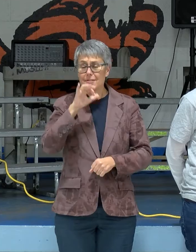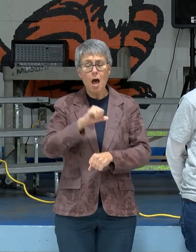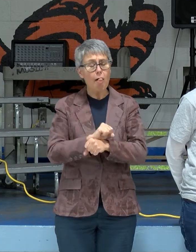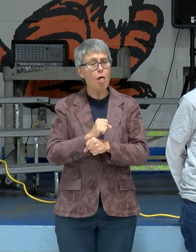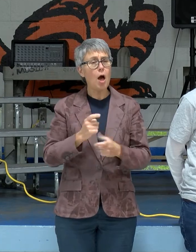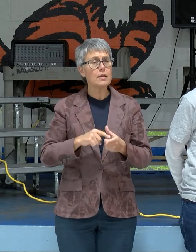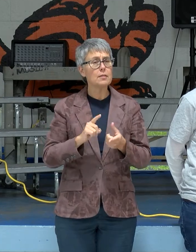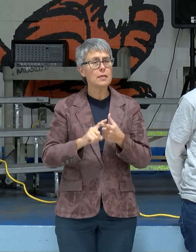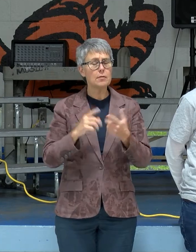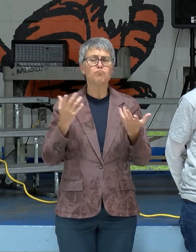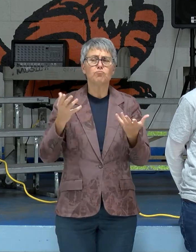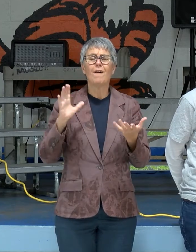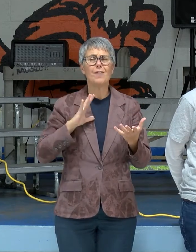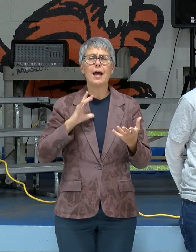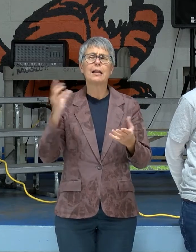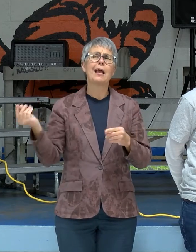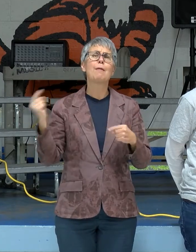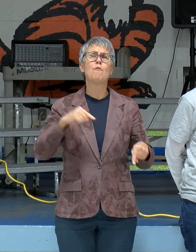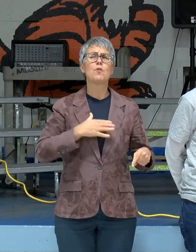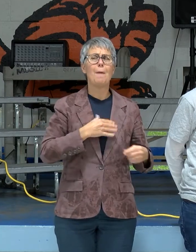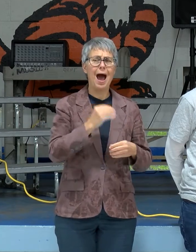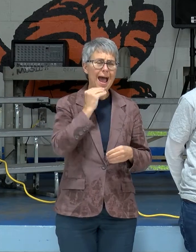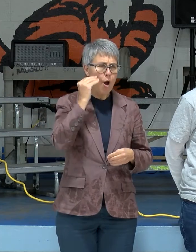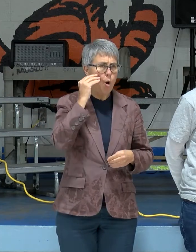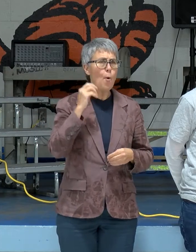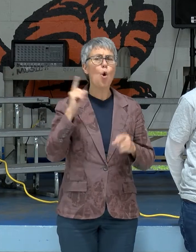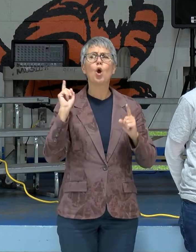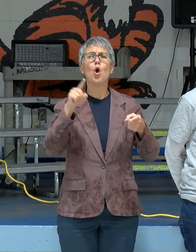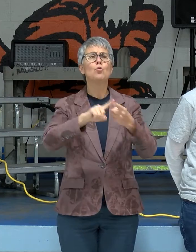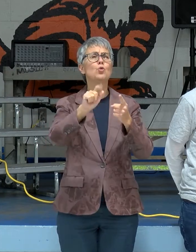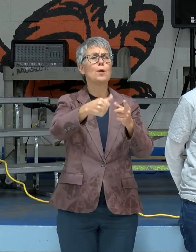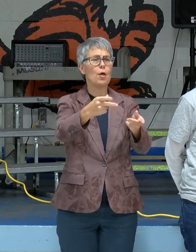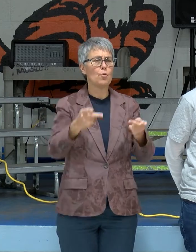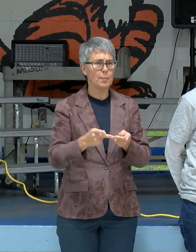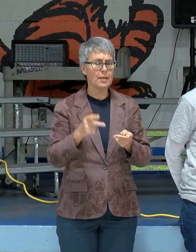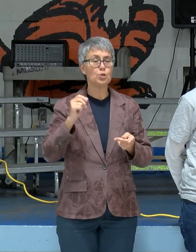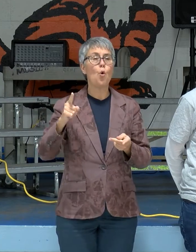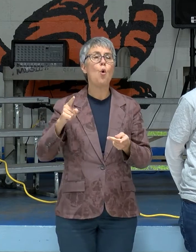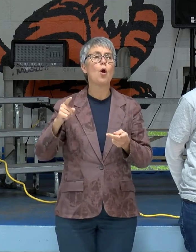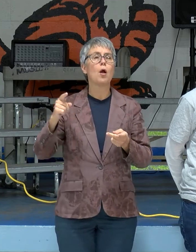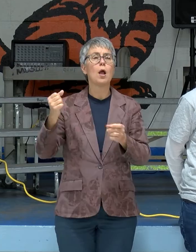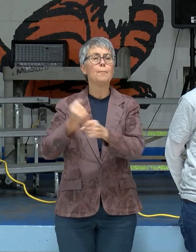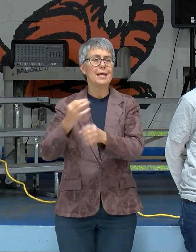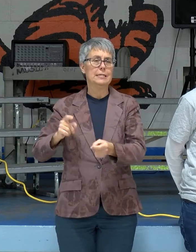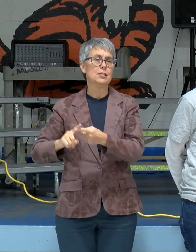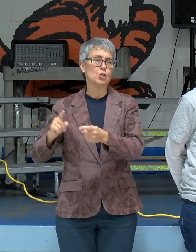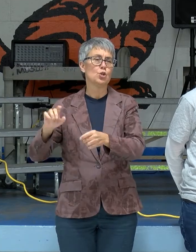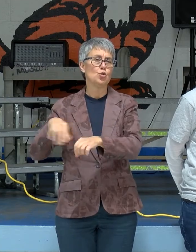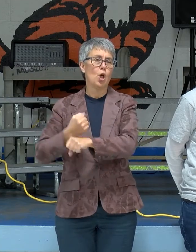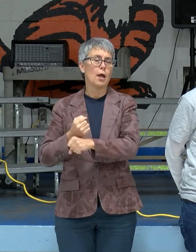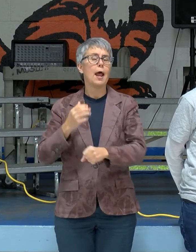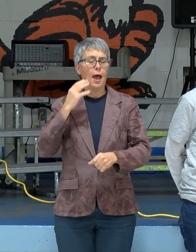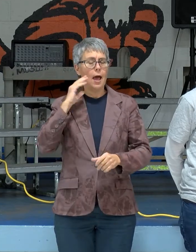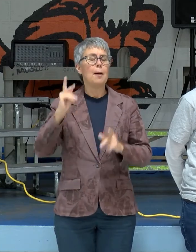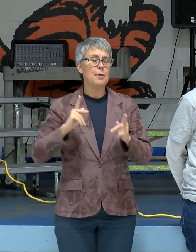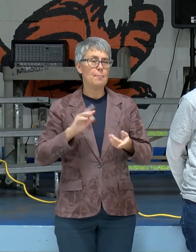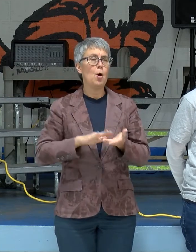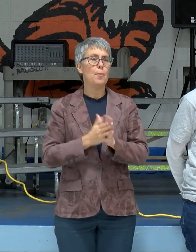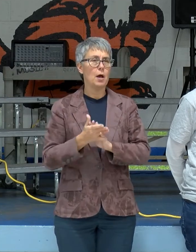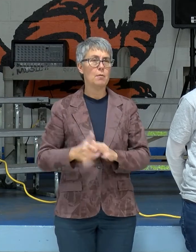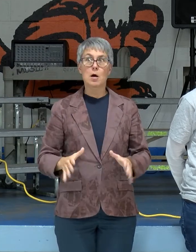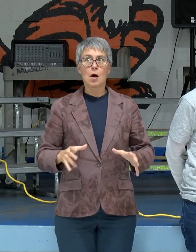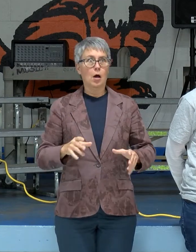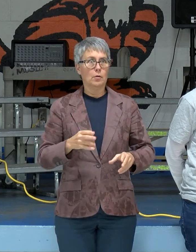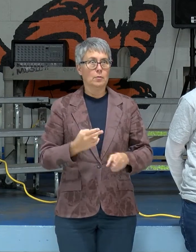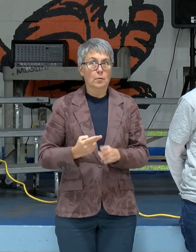to consider other things. And it's hard to talk about it. The minute you bring up the word gun, everybody's really uptight about it. All